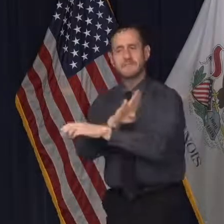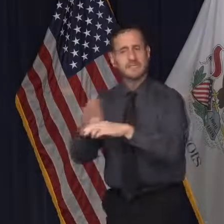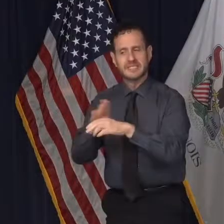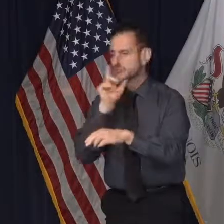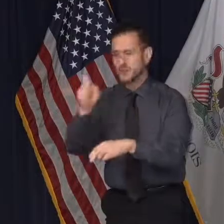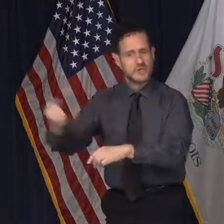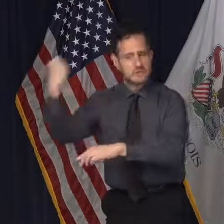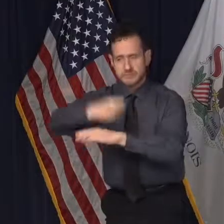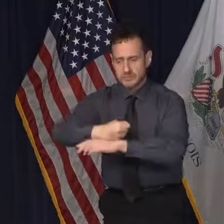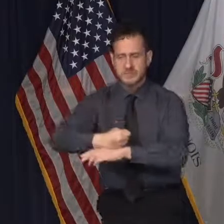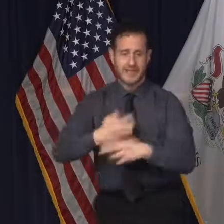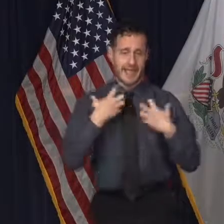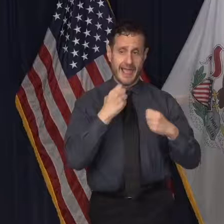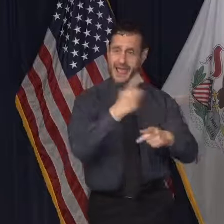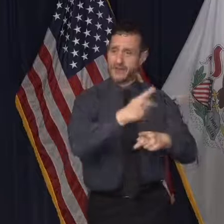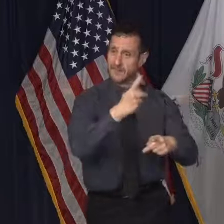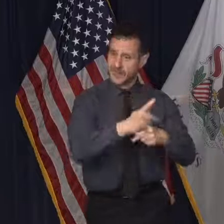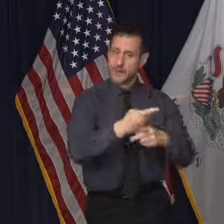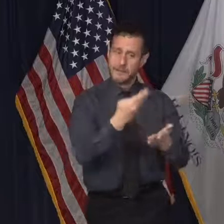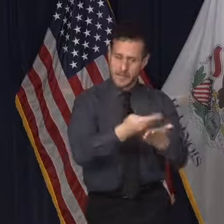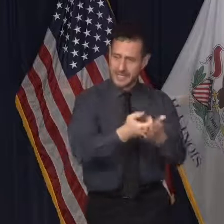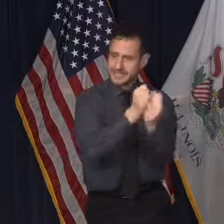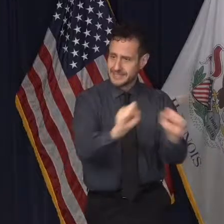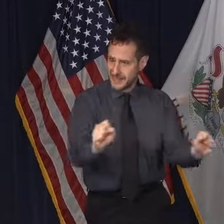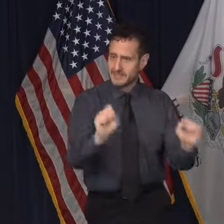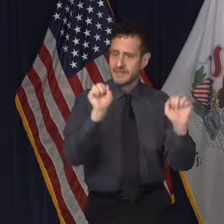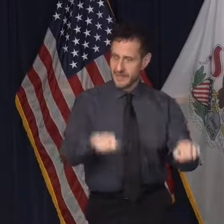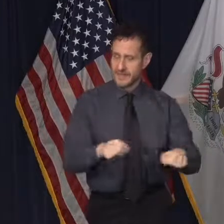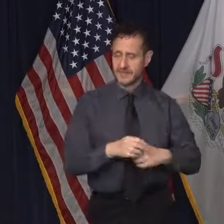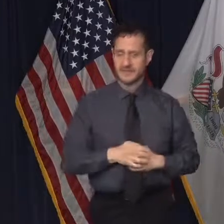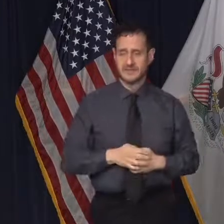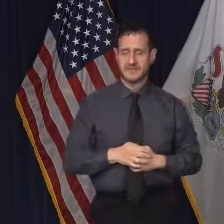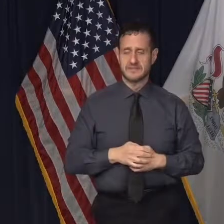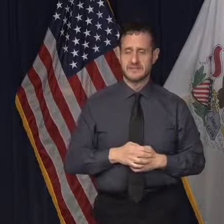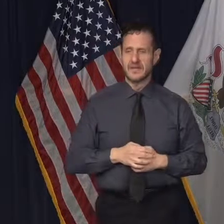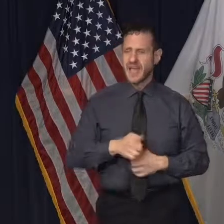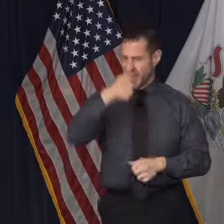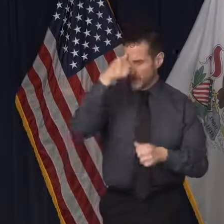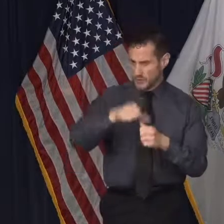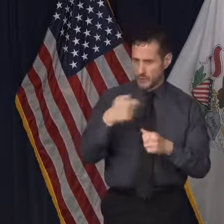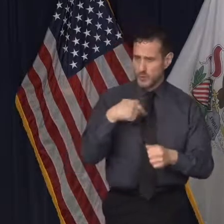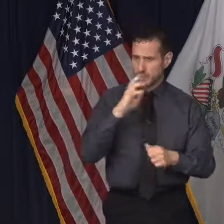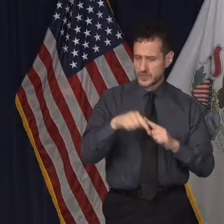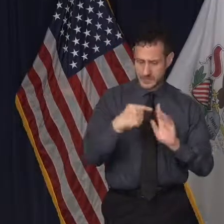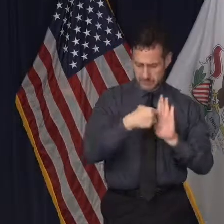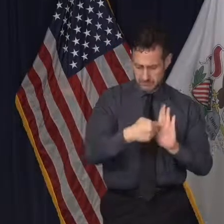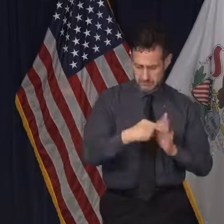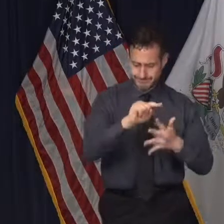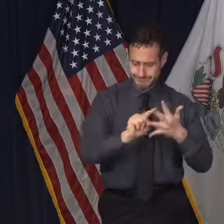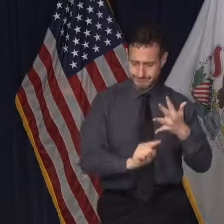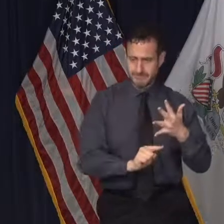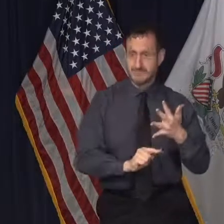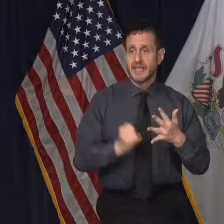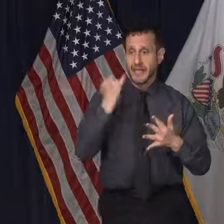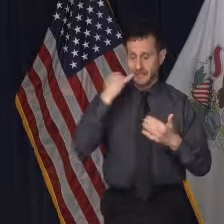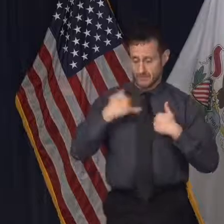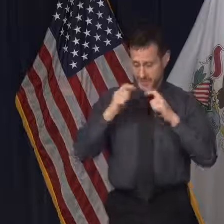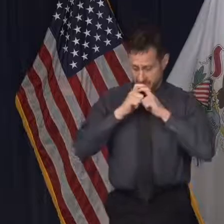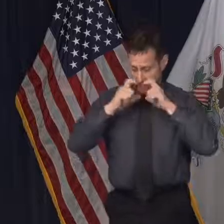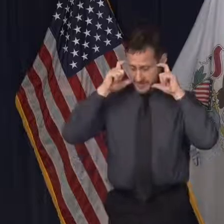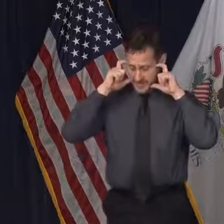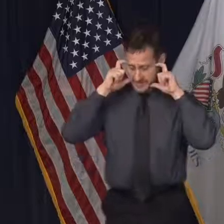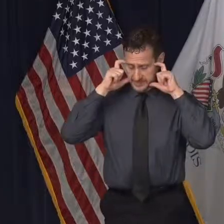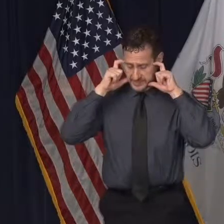healthcare dollars saved. And don't forget the examples that we've already talked about where wearing a mask when